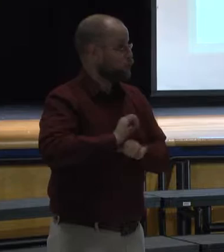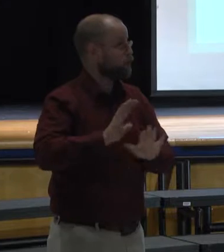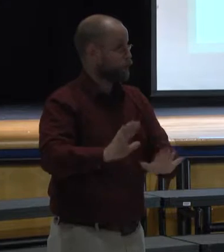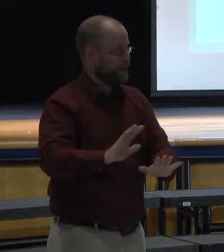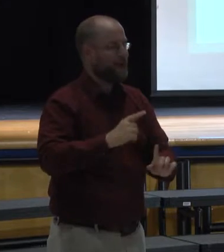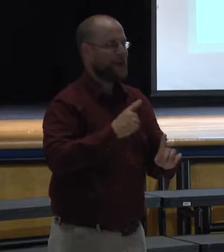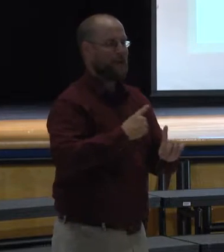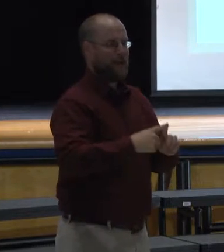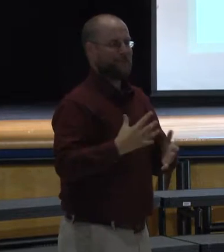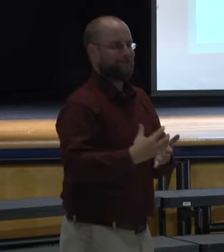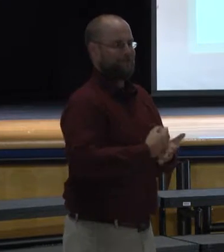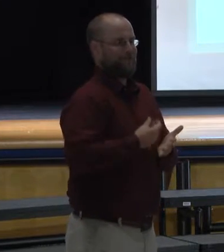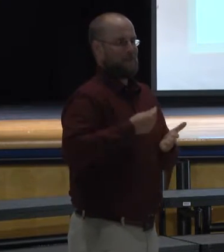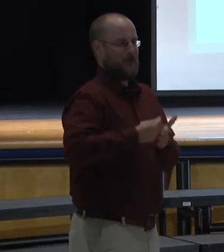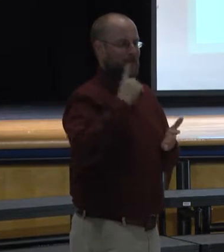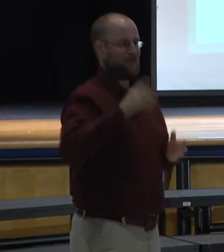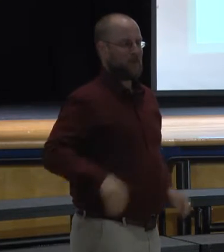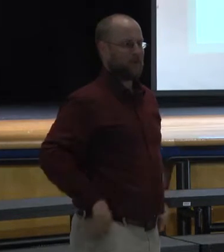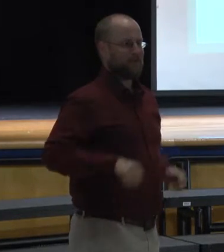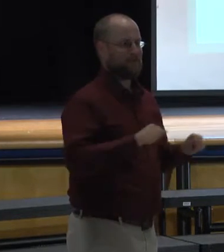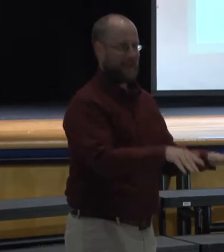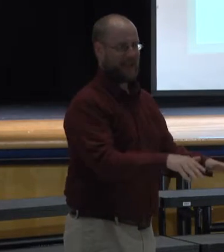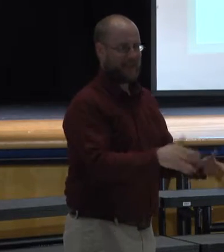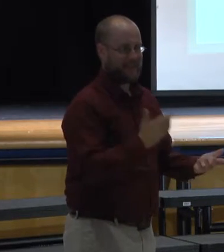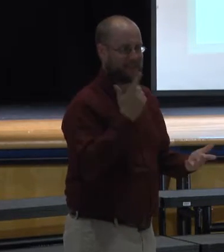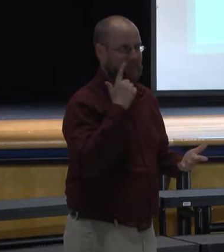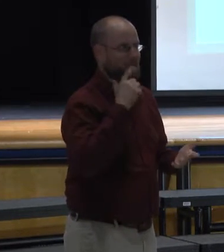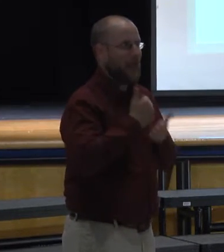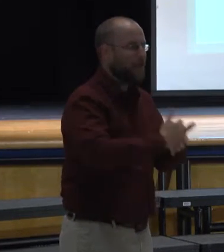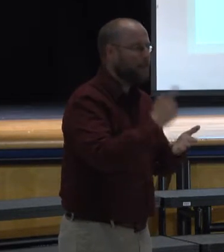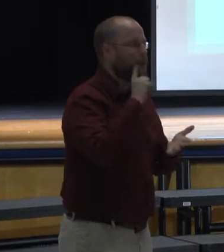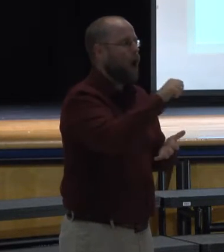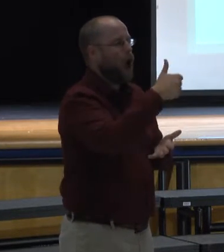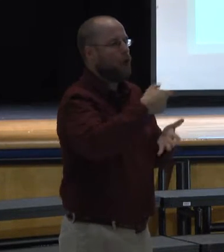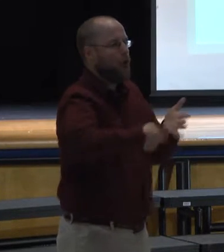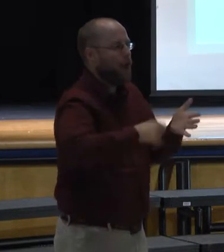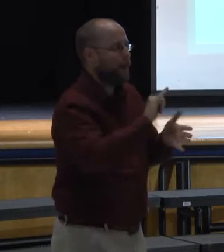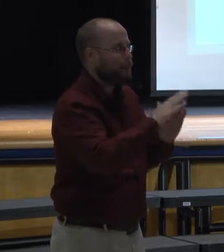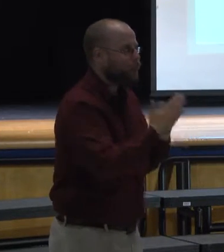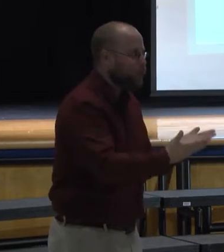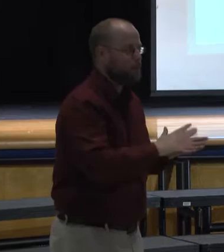gain some spending money to help towards their incidental costs towards college.